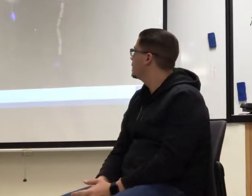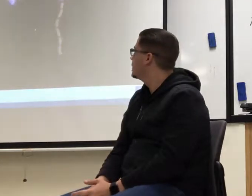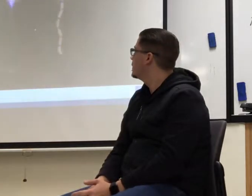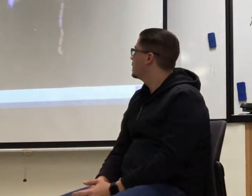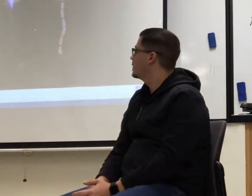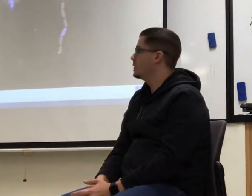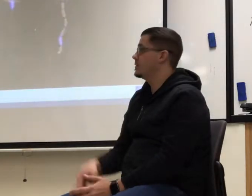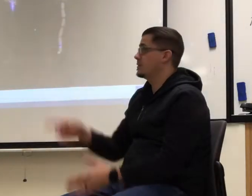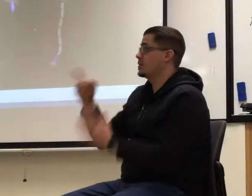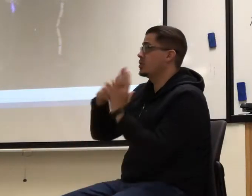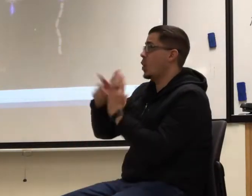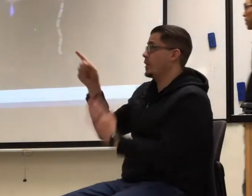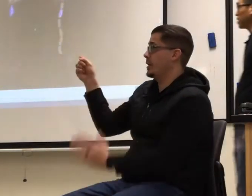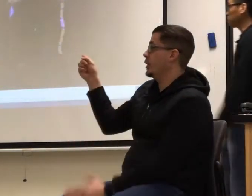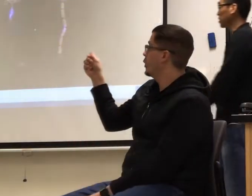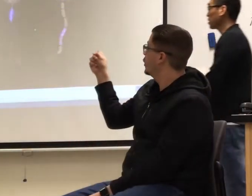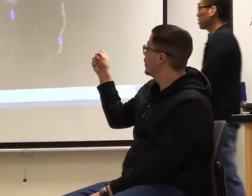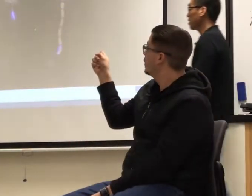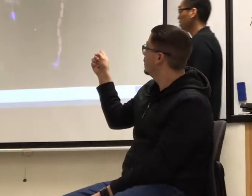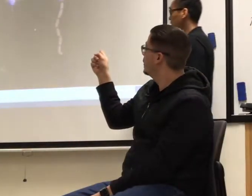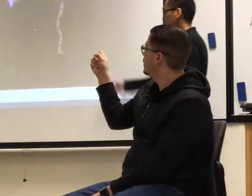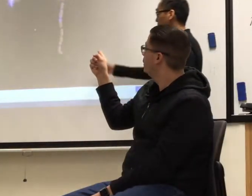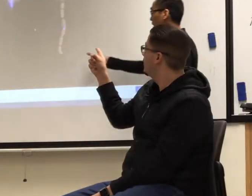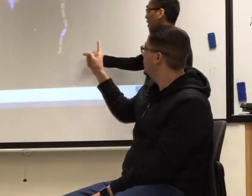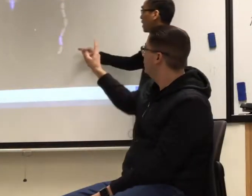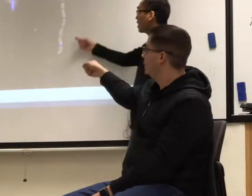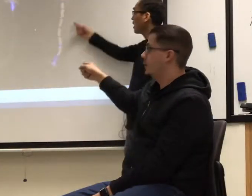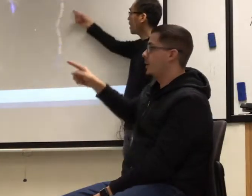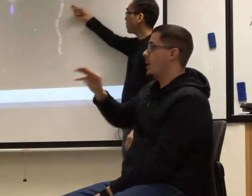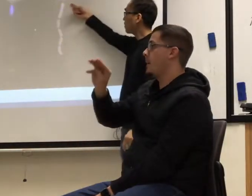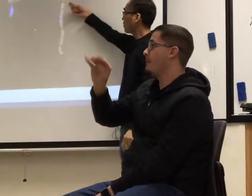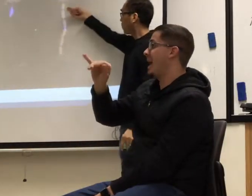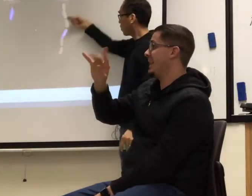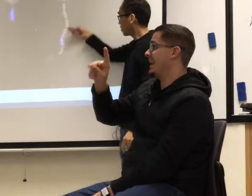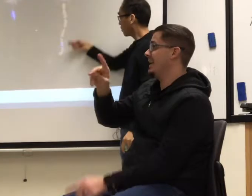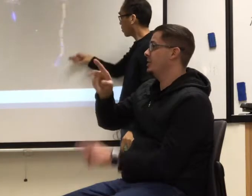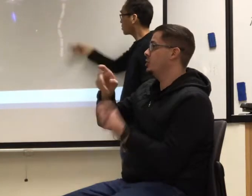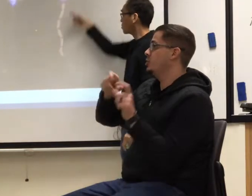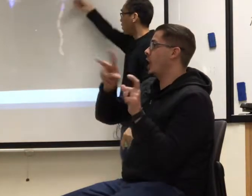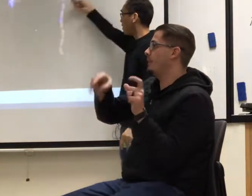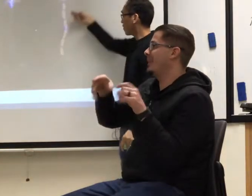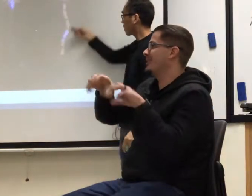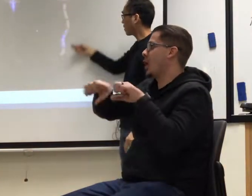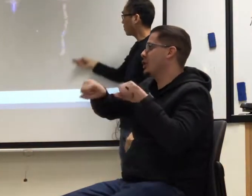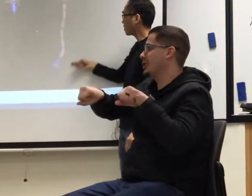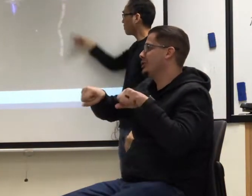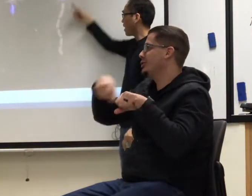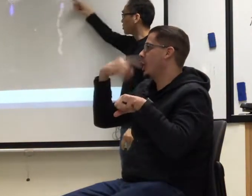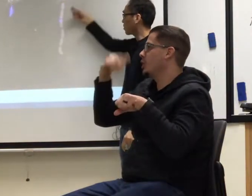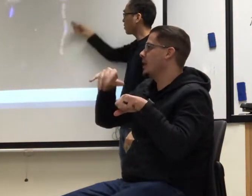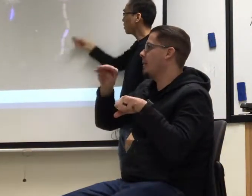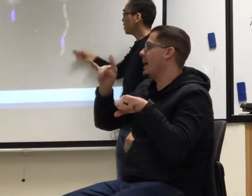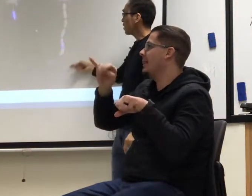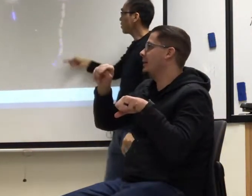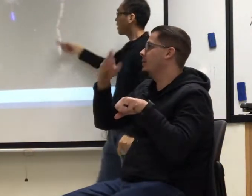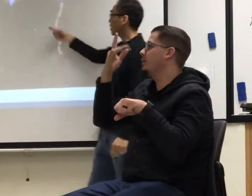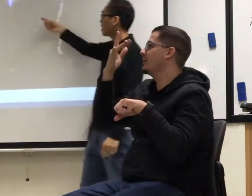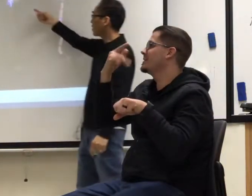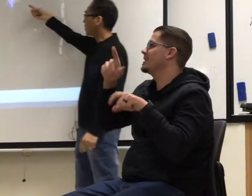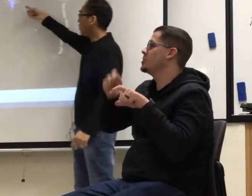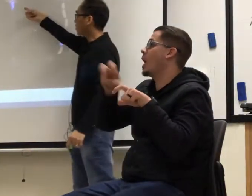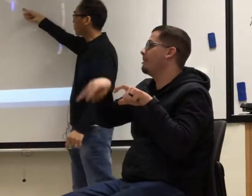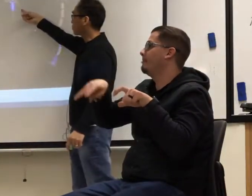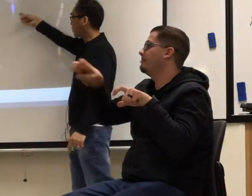Or it's illustrated here in animation. This is myelinated, and the impulse is traveling much faster. Here